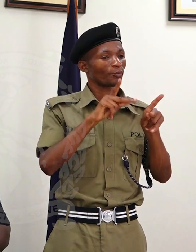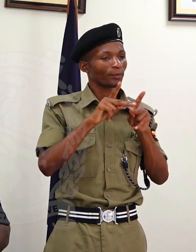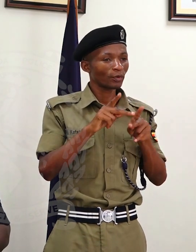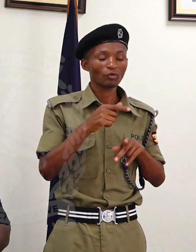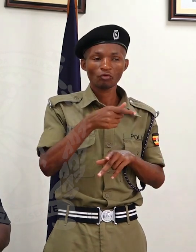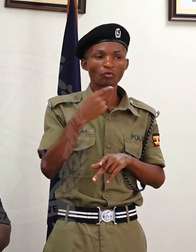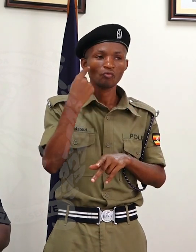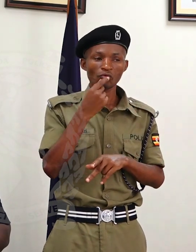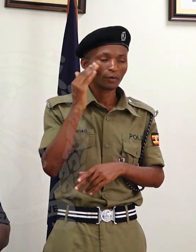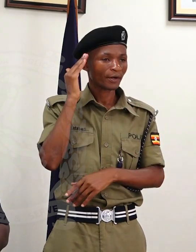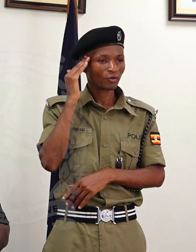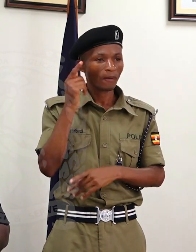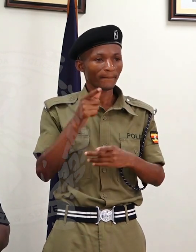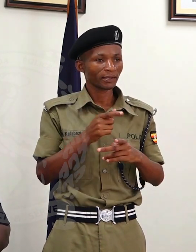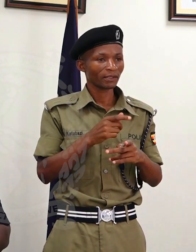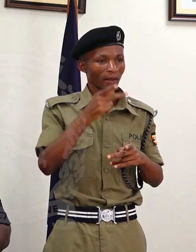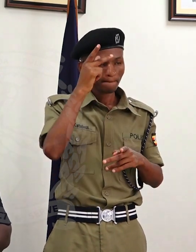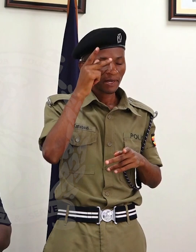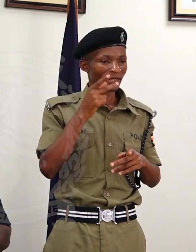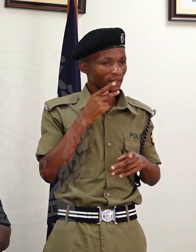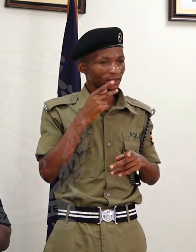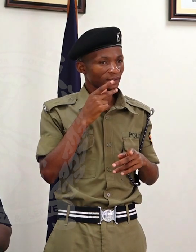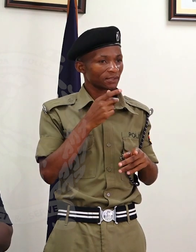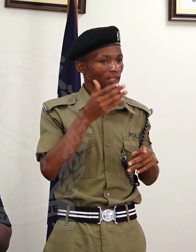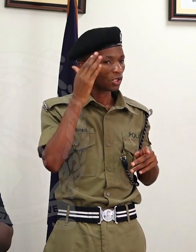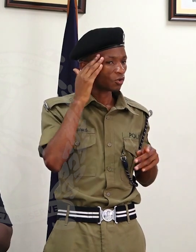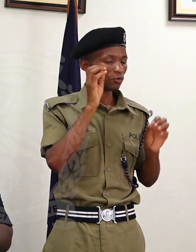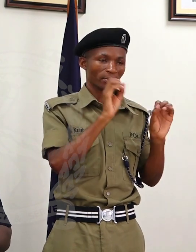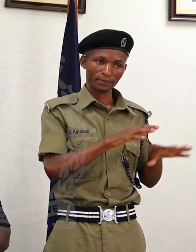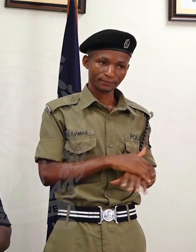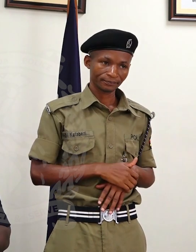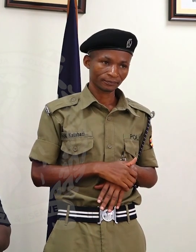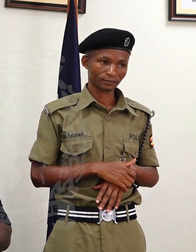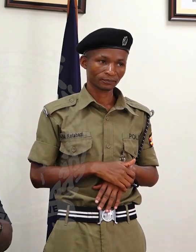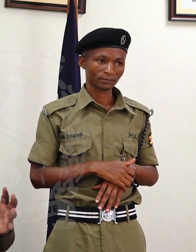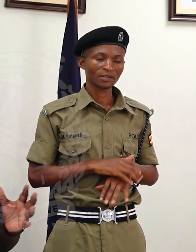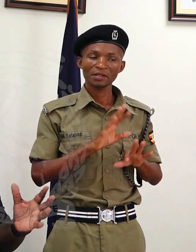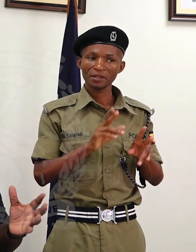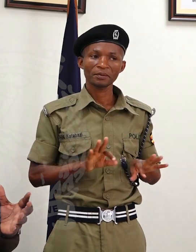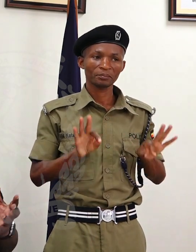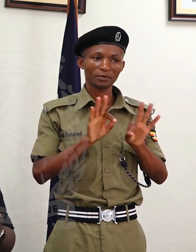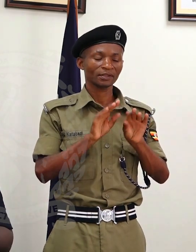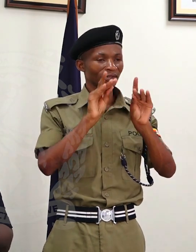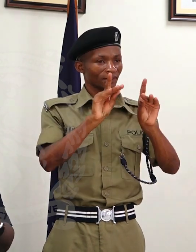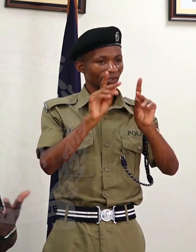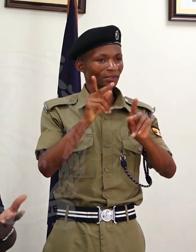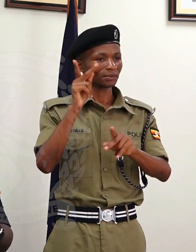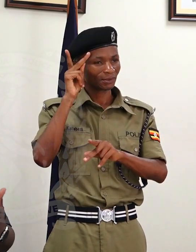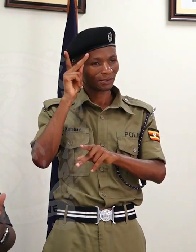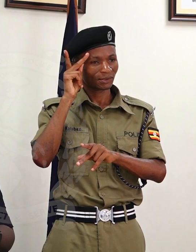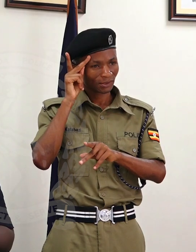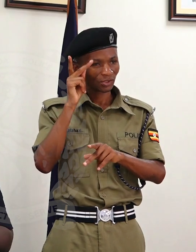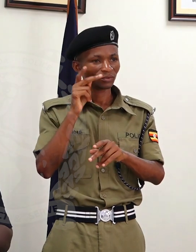parental permission. It is very important. We talked about child resistance skills and even practical scenarios,